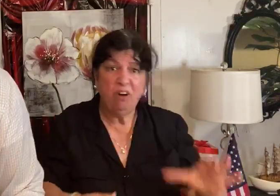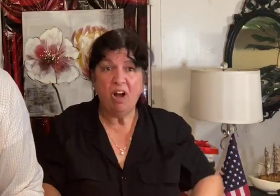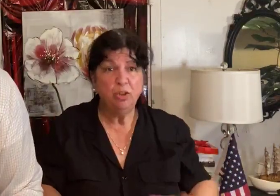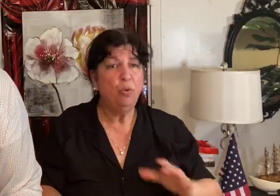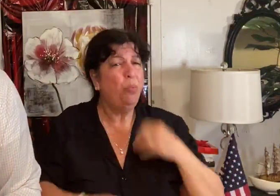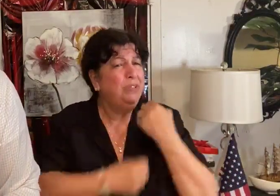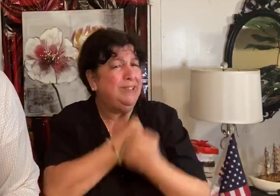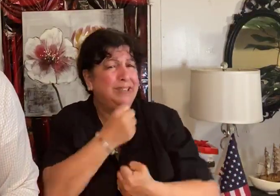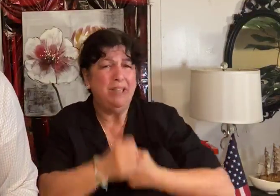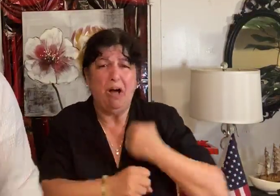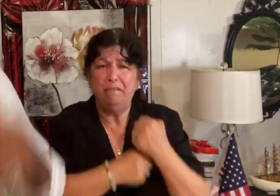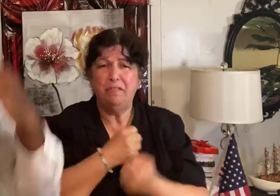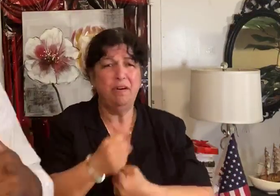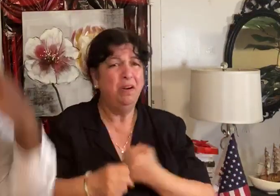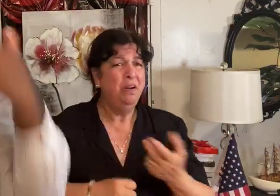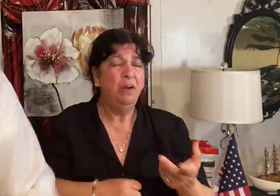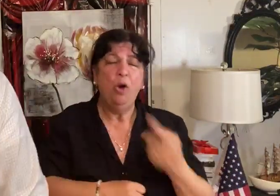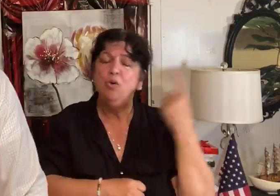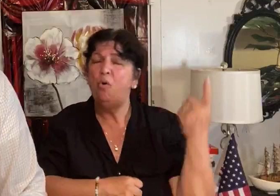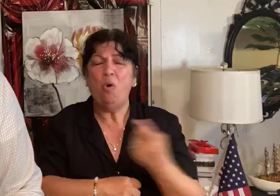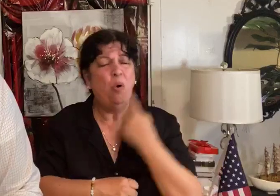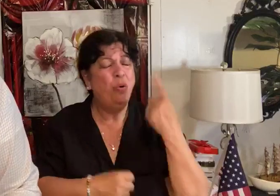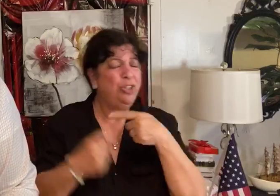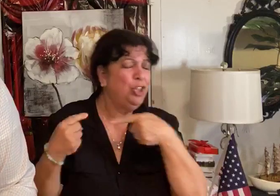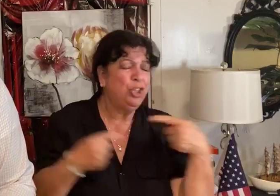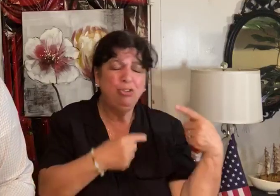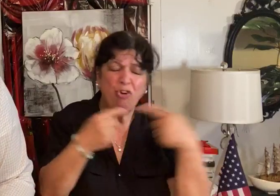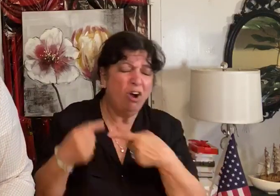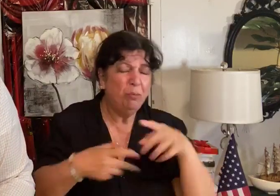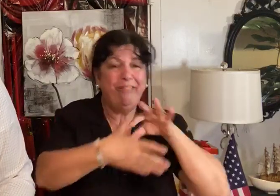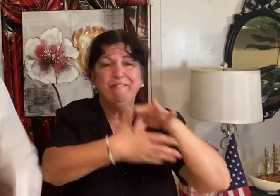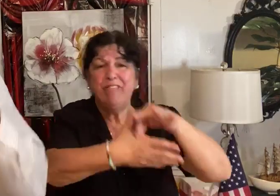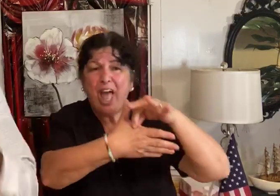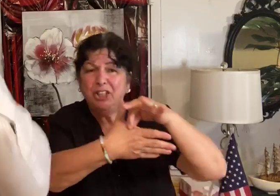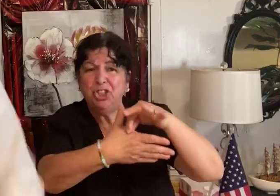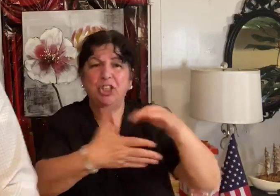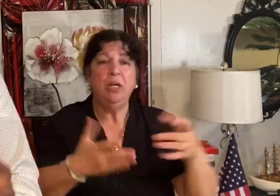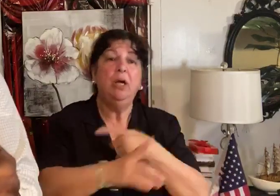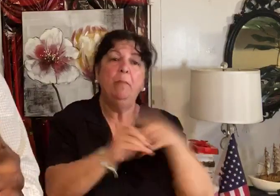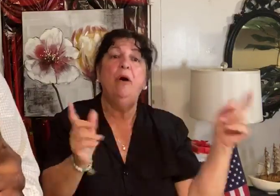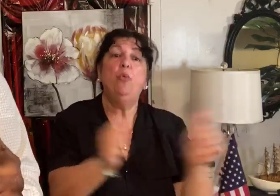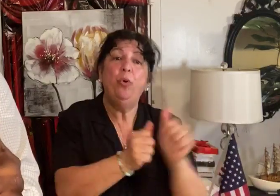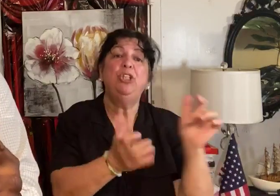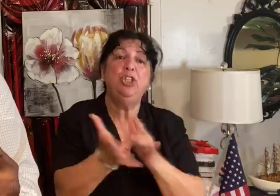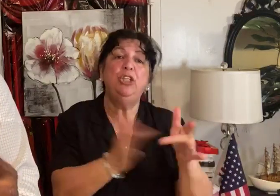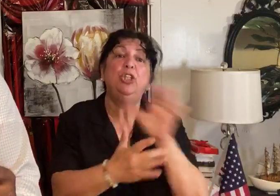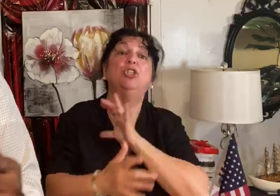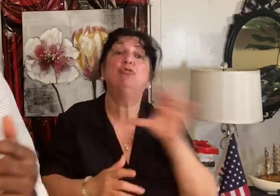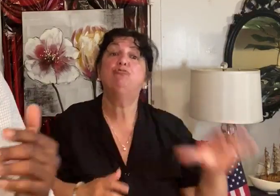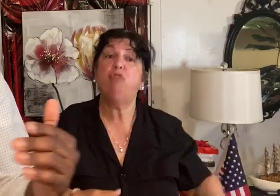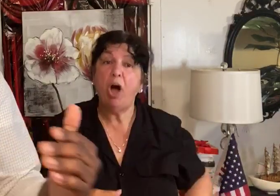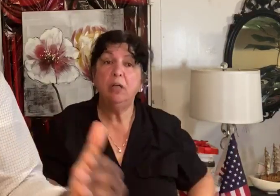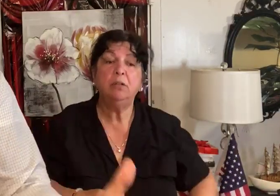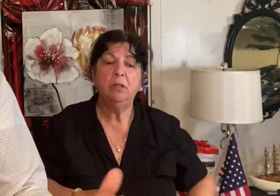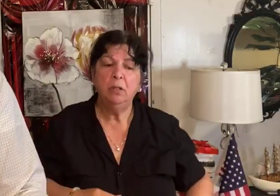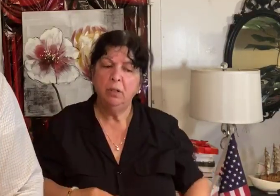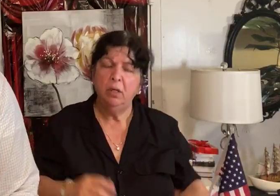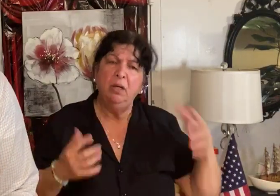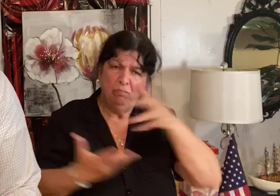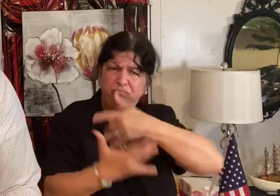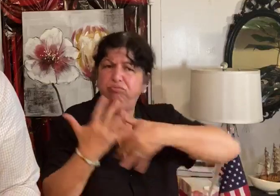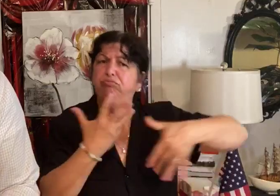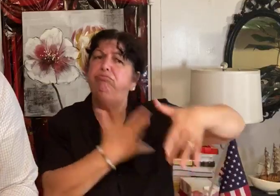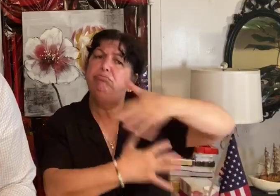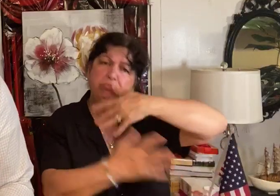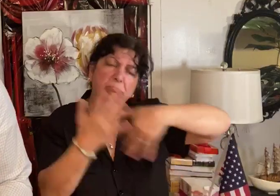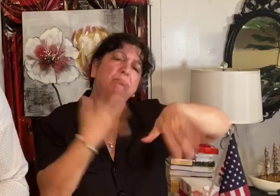always suffer some type of bias. You will always struggle with the flesh in that area. But with Jesus Christ, you can get along with